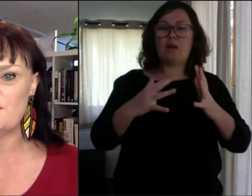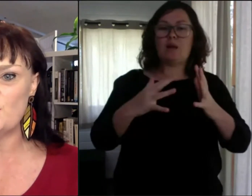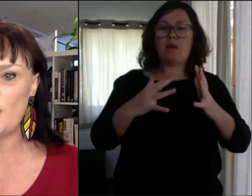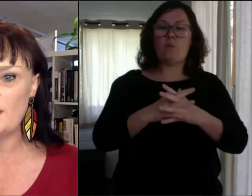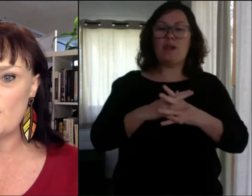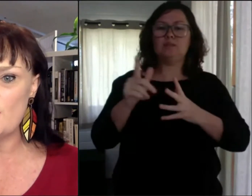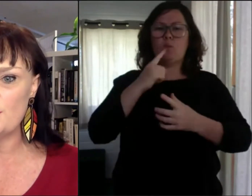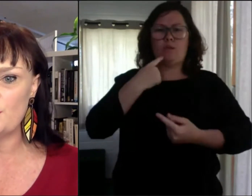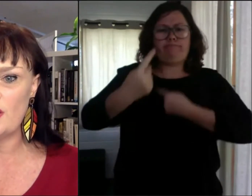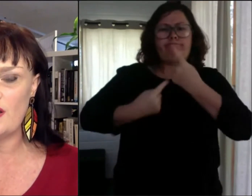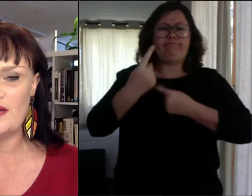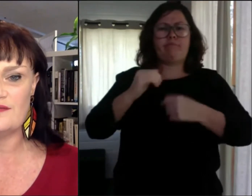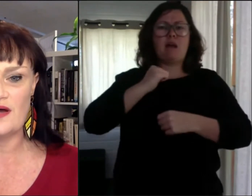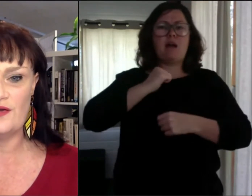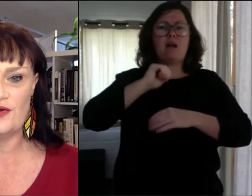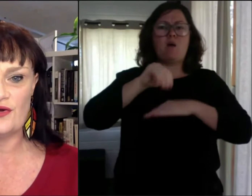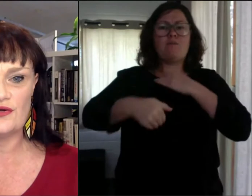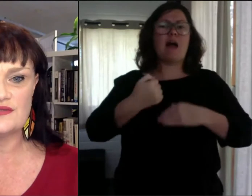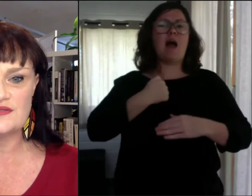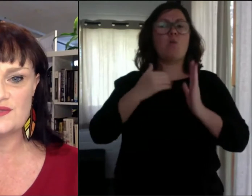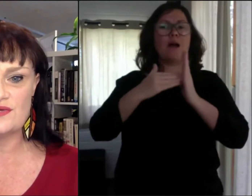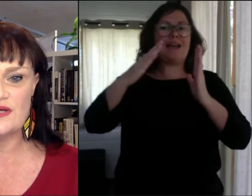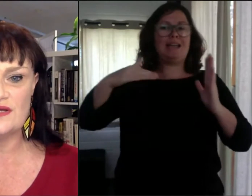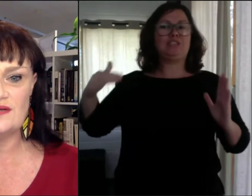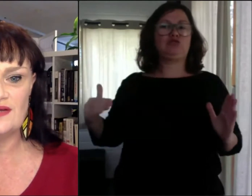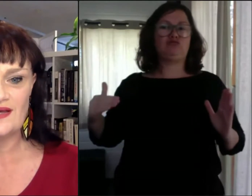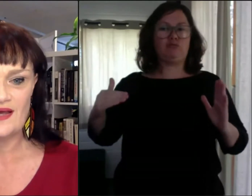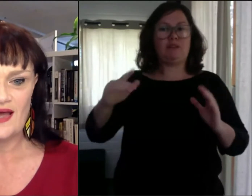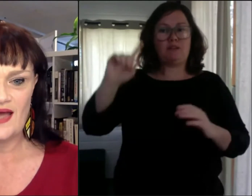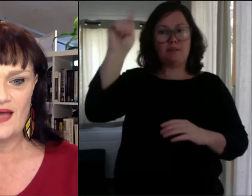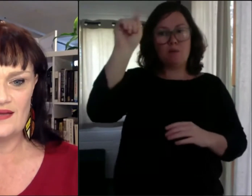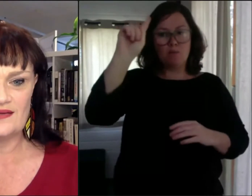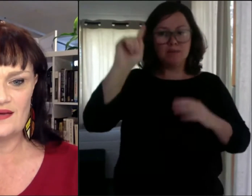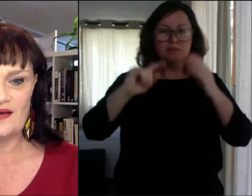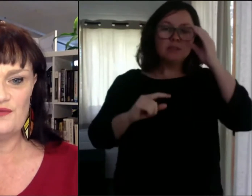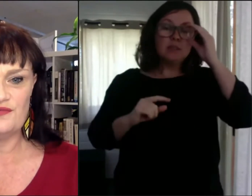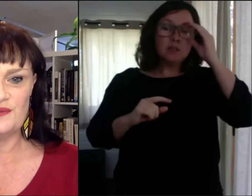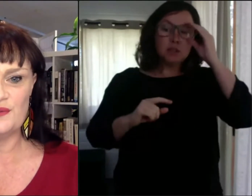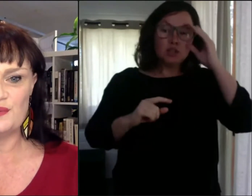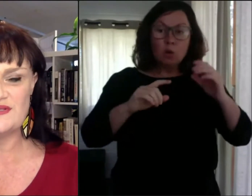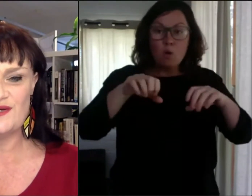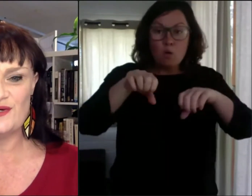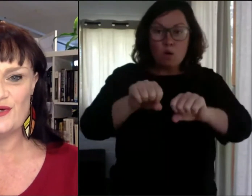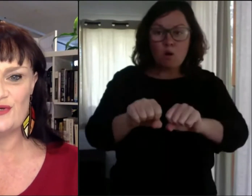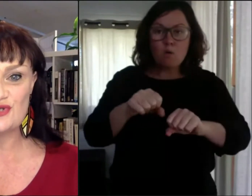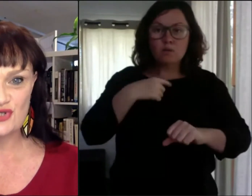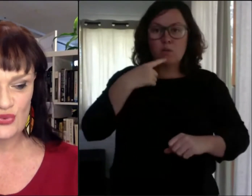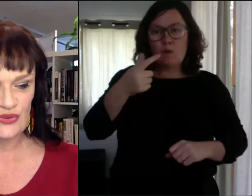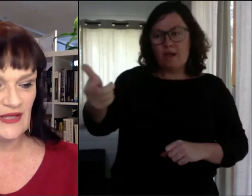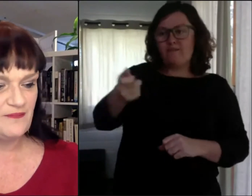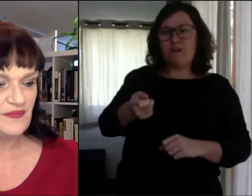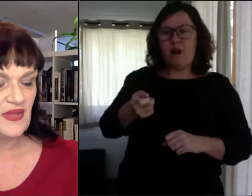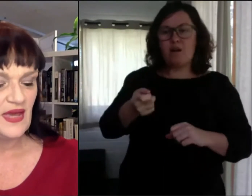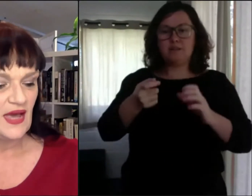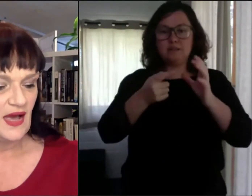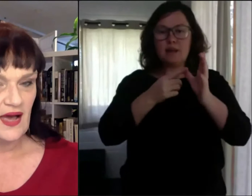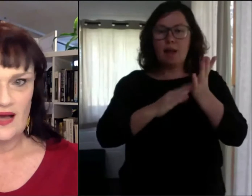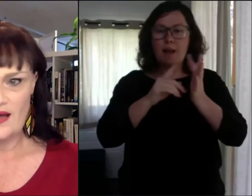state. Give me one moment while I invite her on screen, and hopefully we will see her